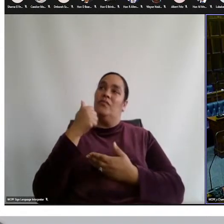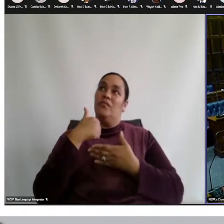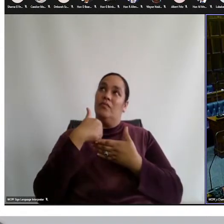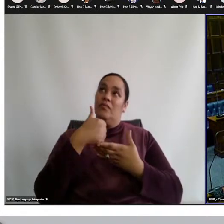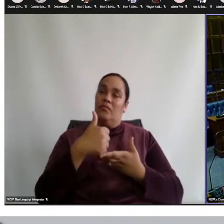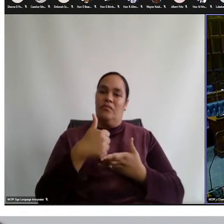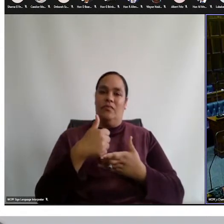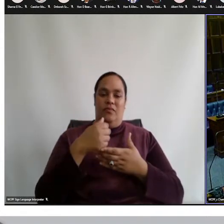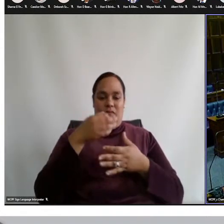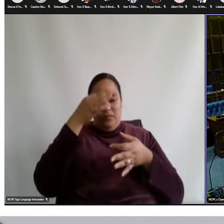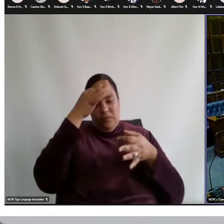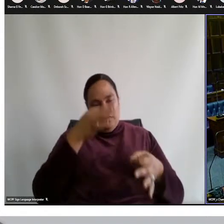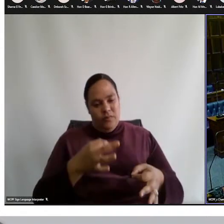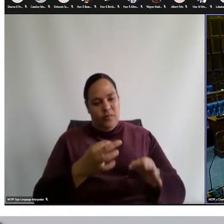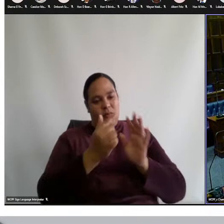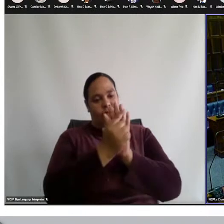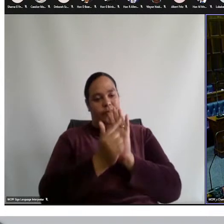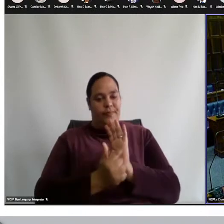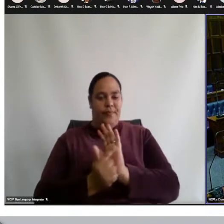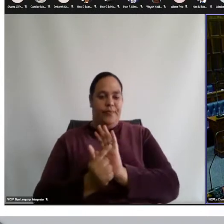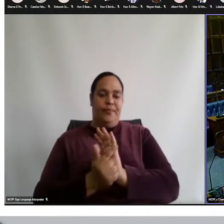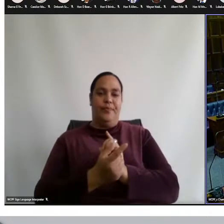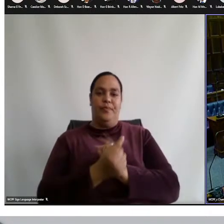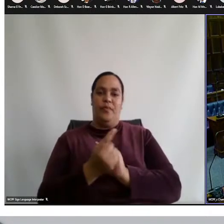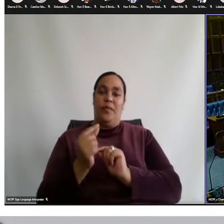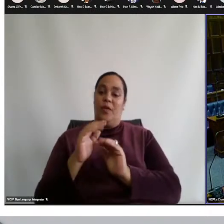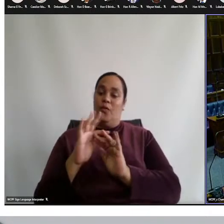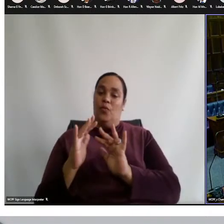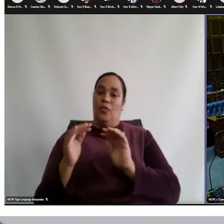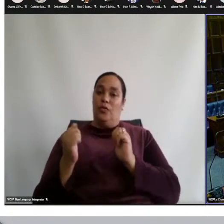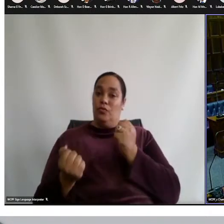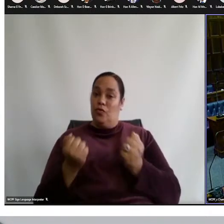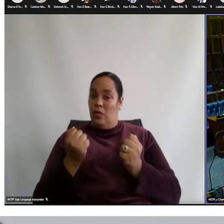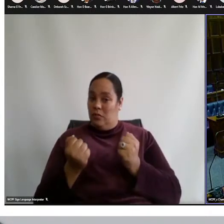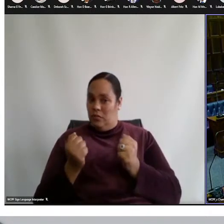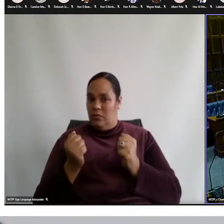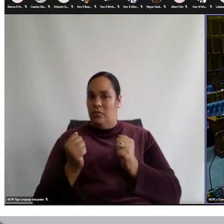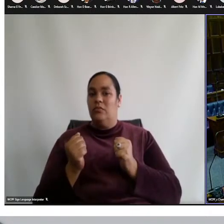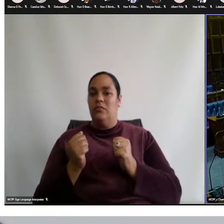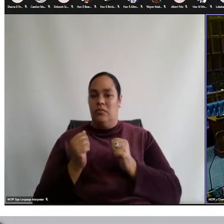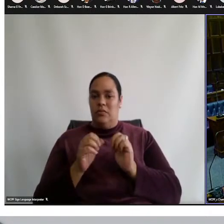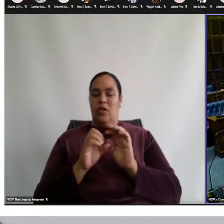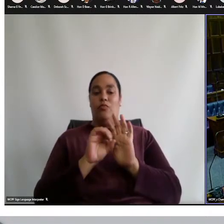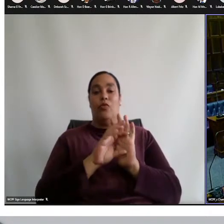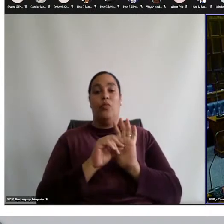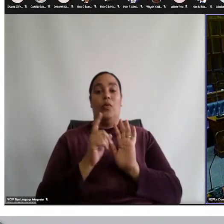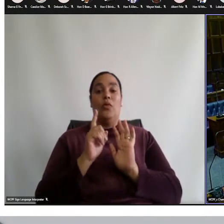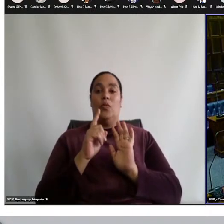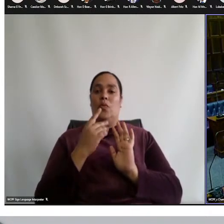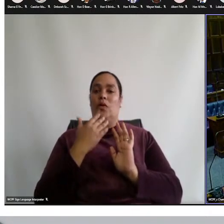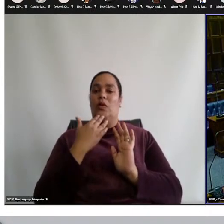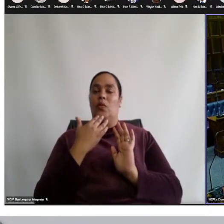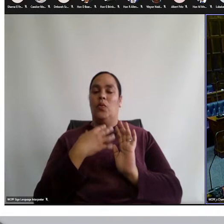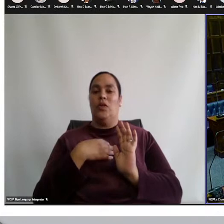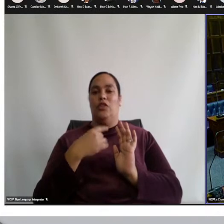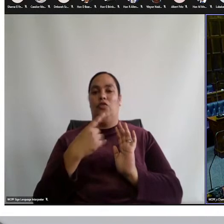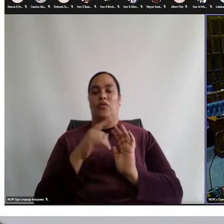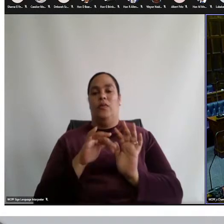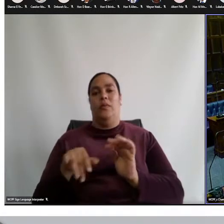and laws that will be just and will promote the interests of our people.